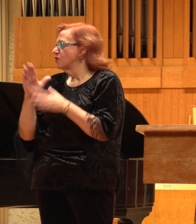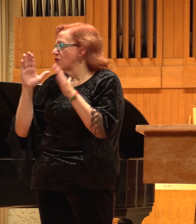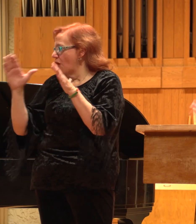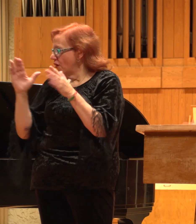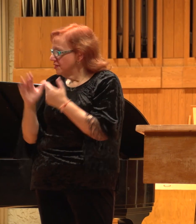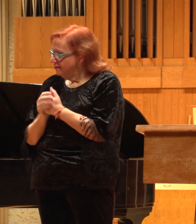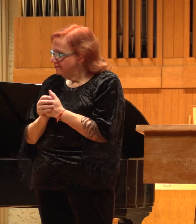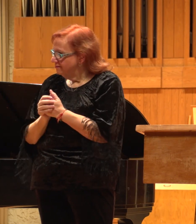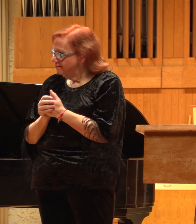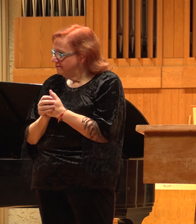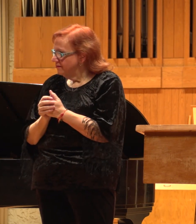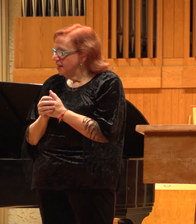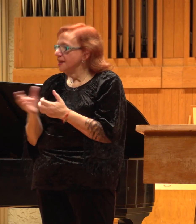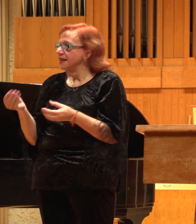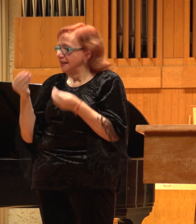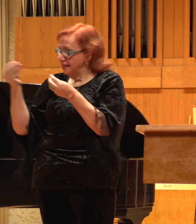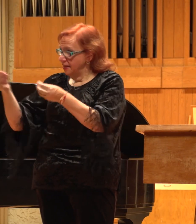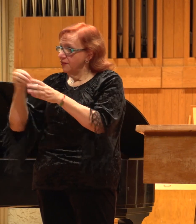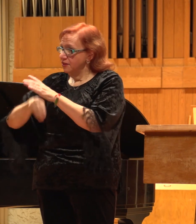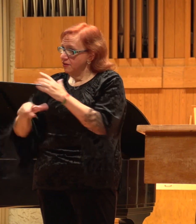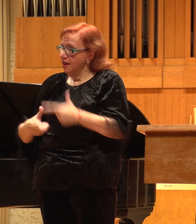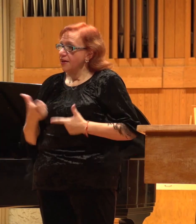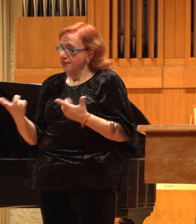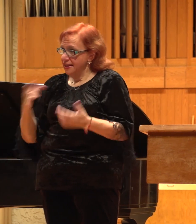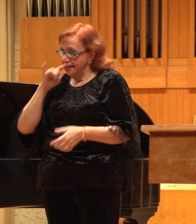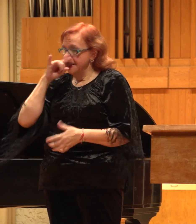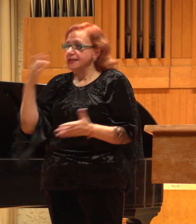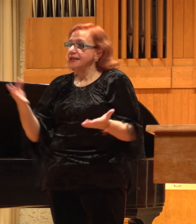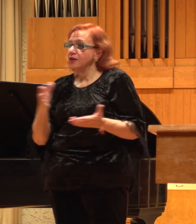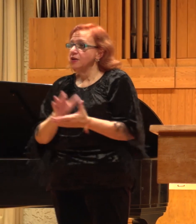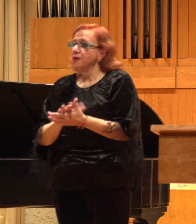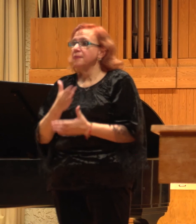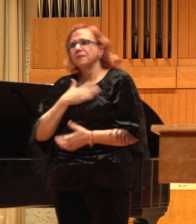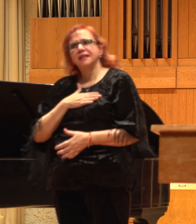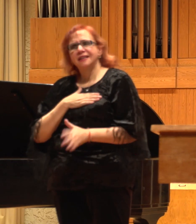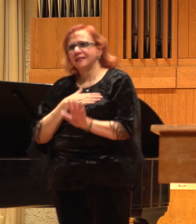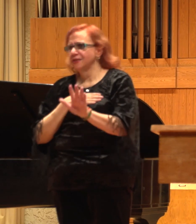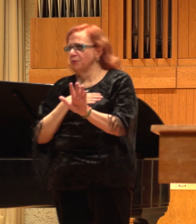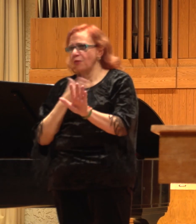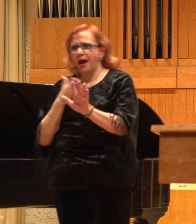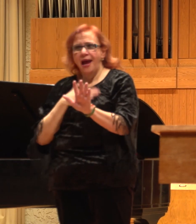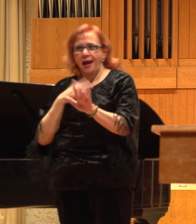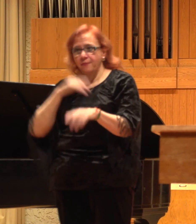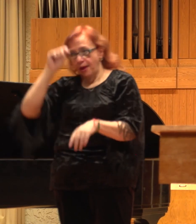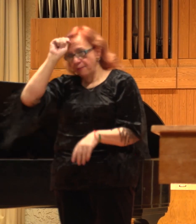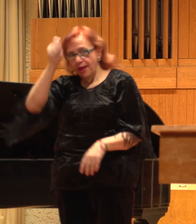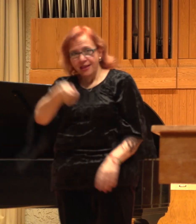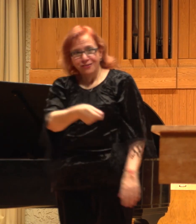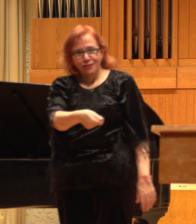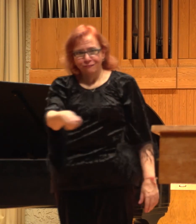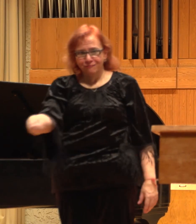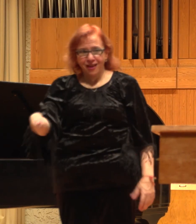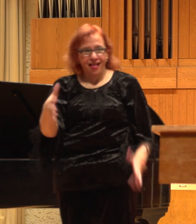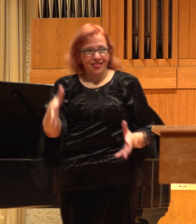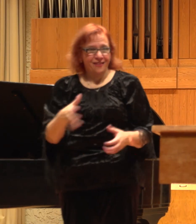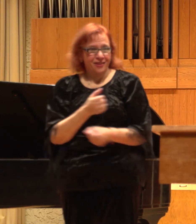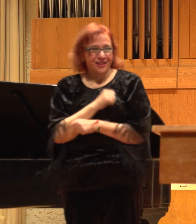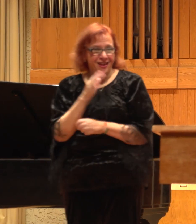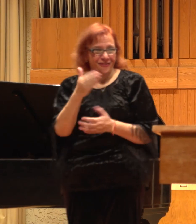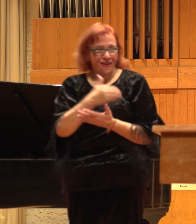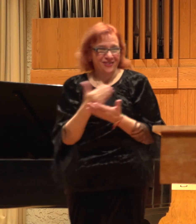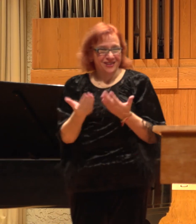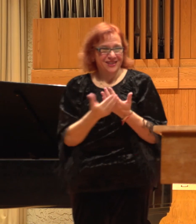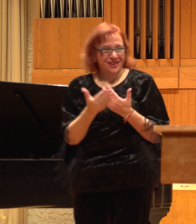awesome, this is so in the lives of these kids. Please, we'll gladly pass the hats. You can leave your love offering back there by the